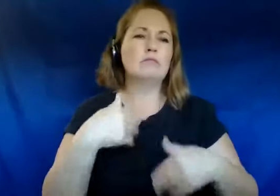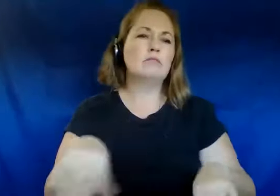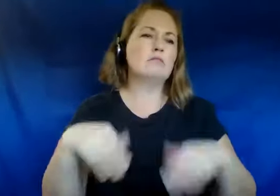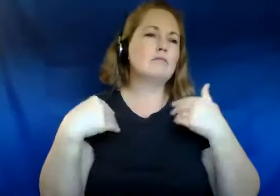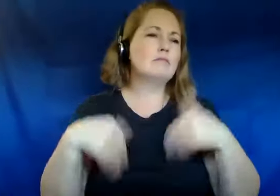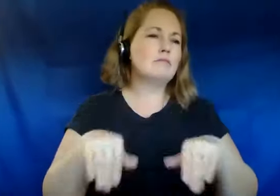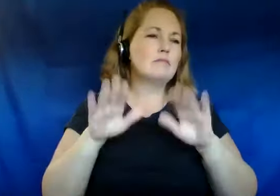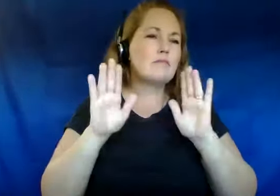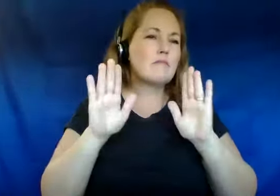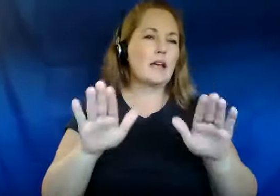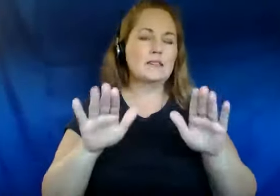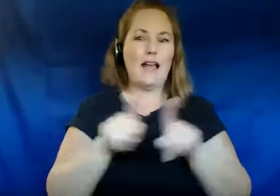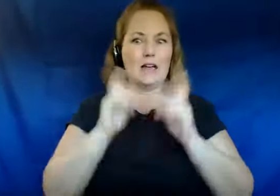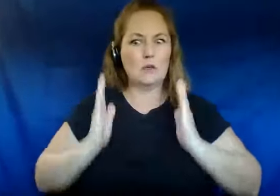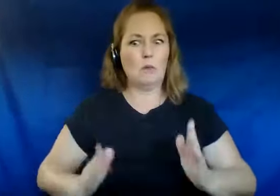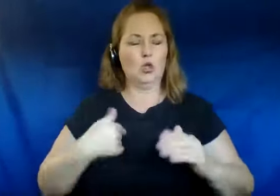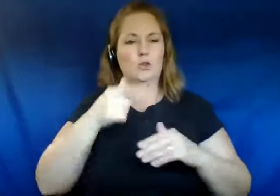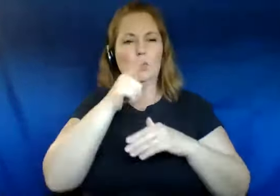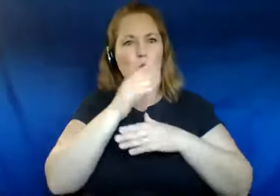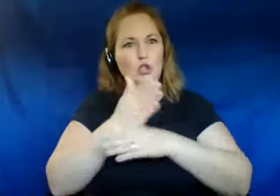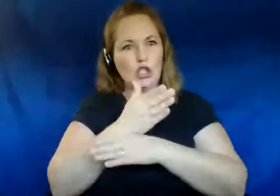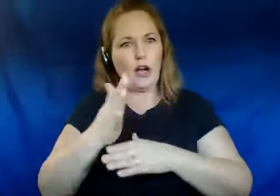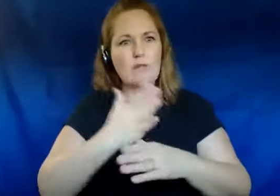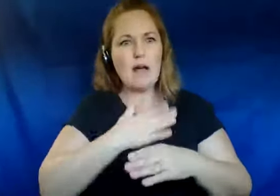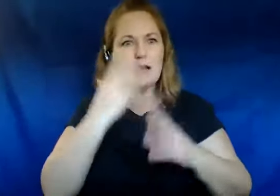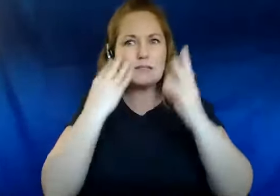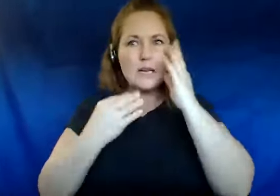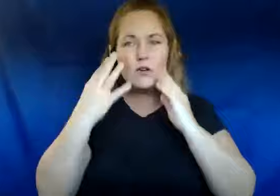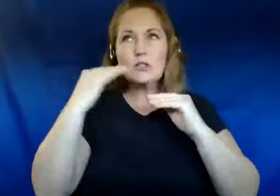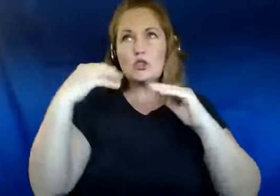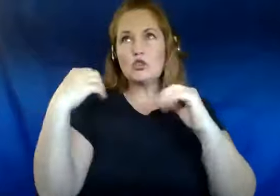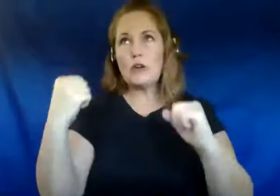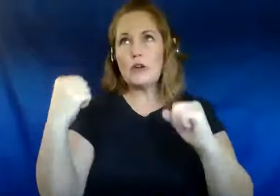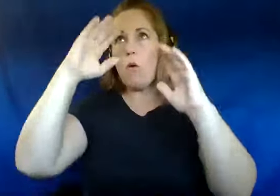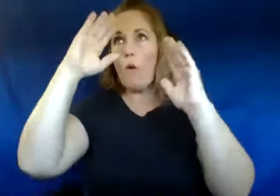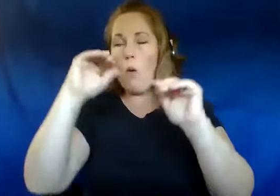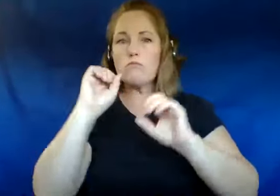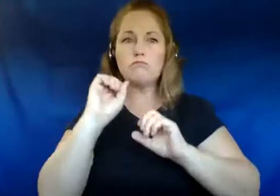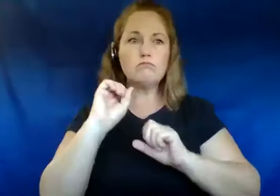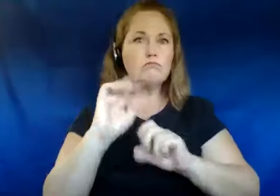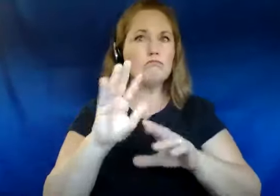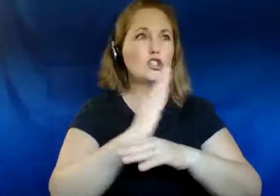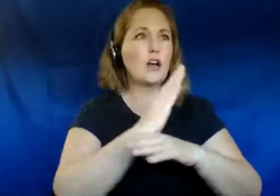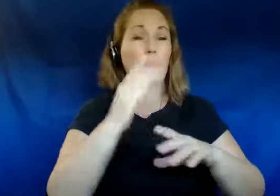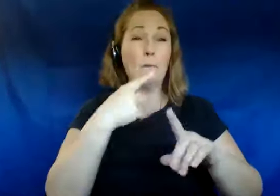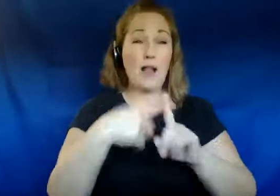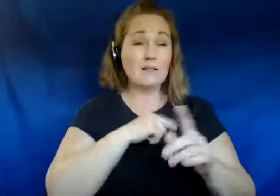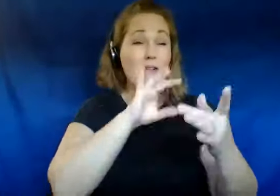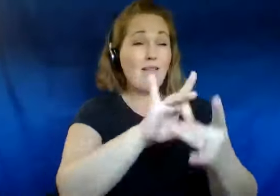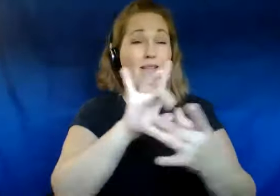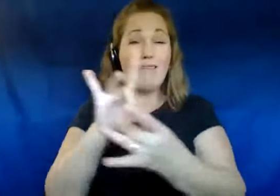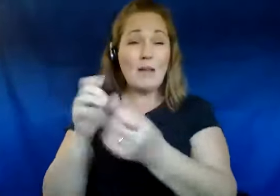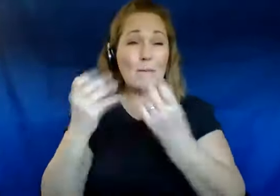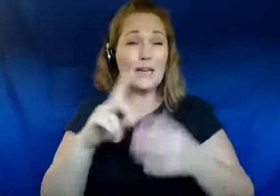be a person who shared my experience, strength, and hope, and also to all the Zooms I've got to